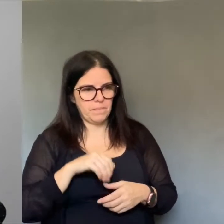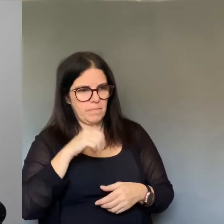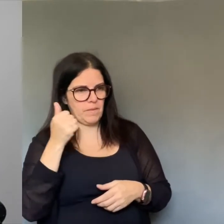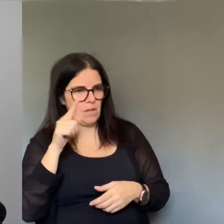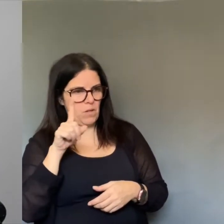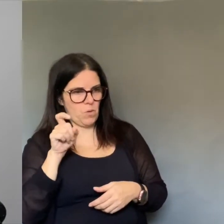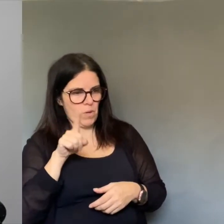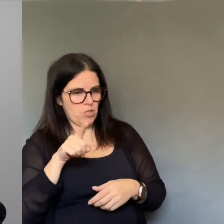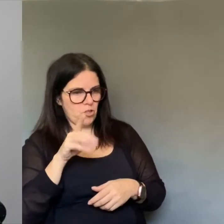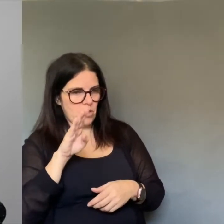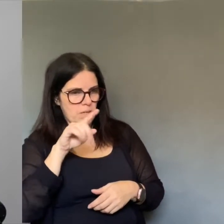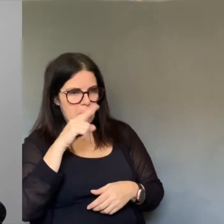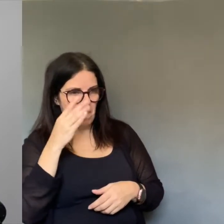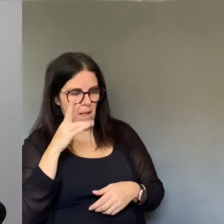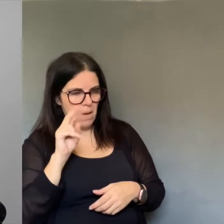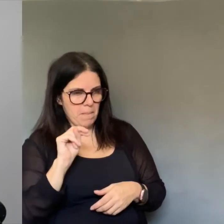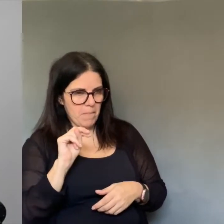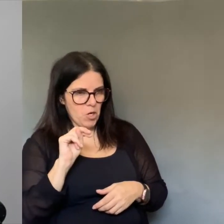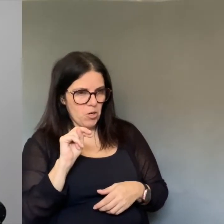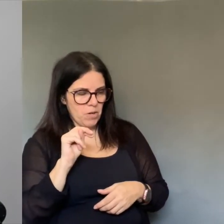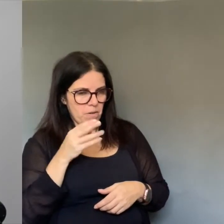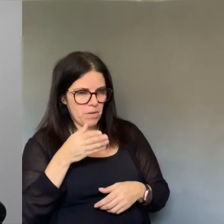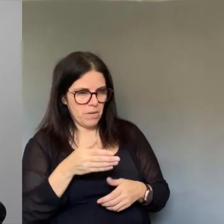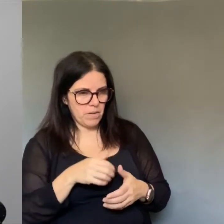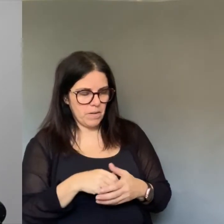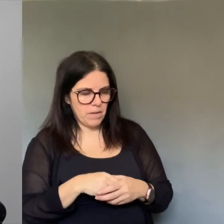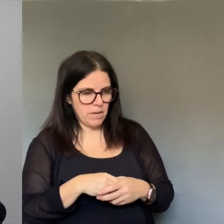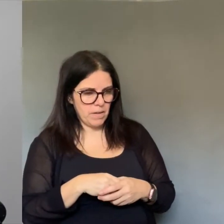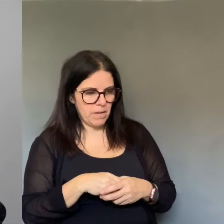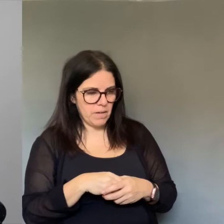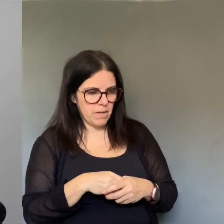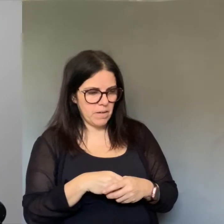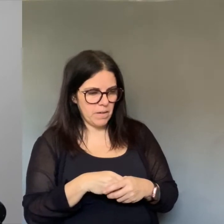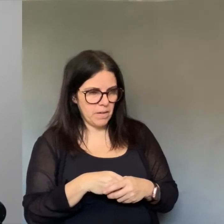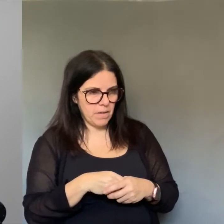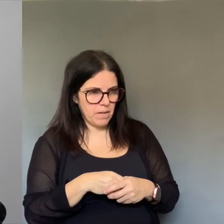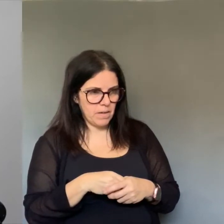Thank you. Any questions from Blackbird?